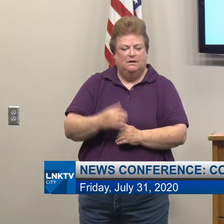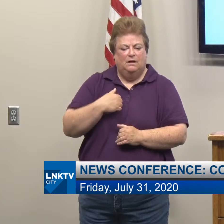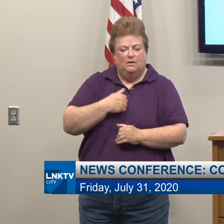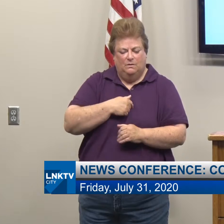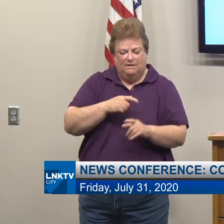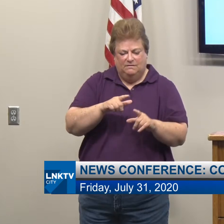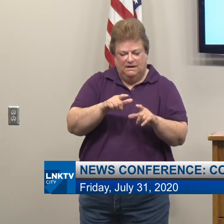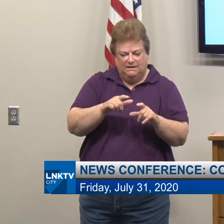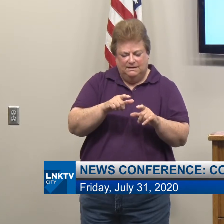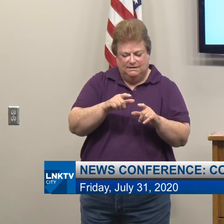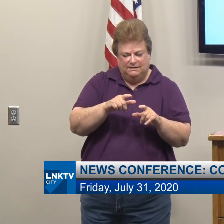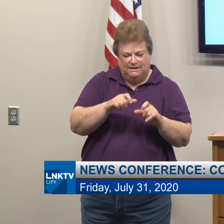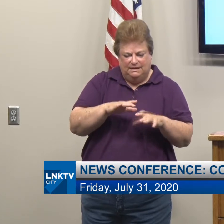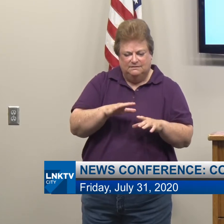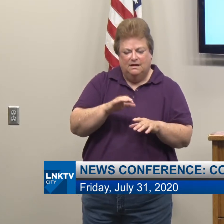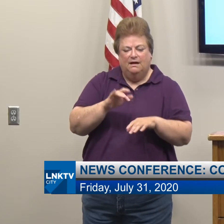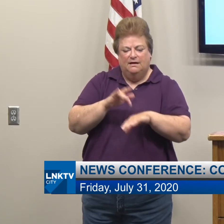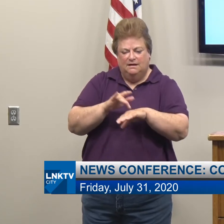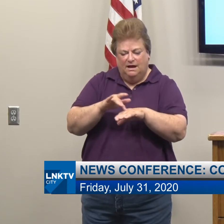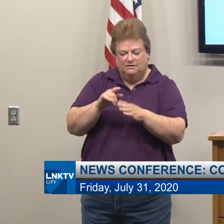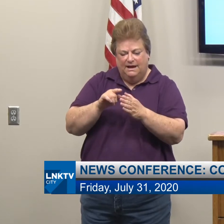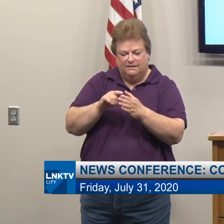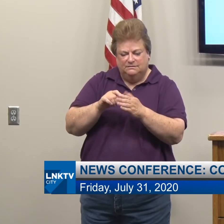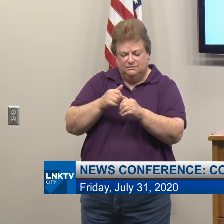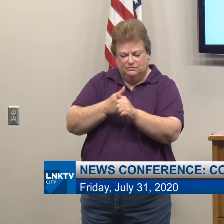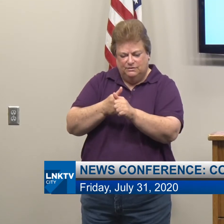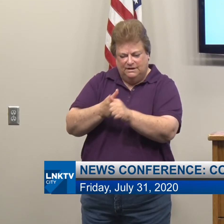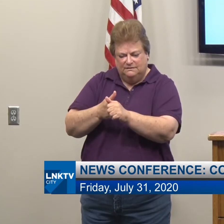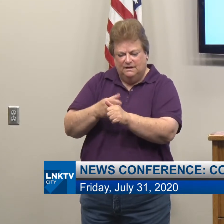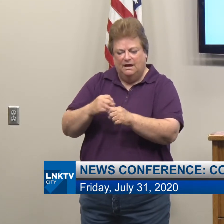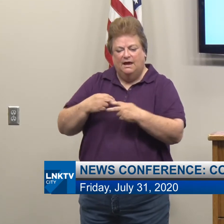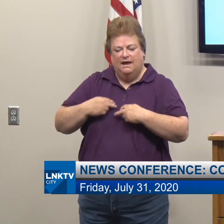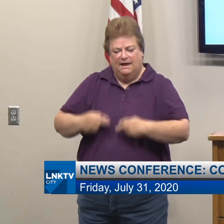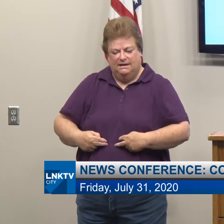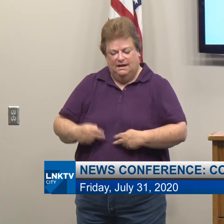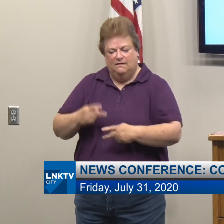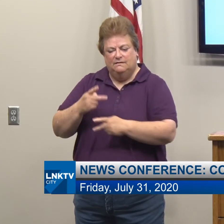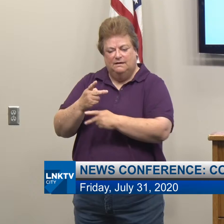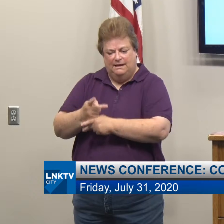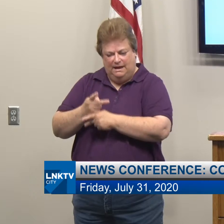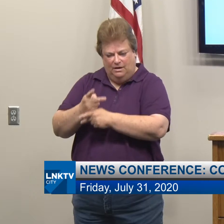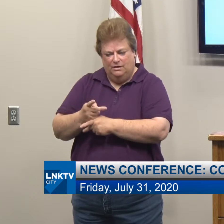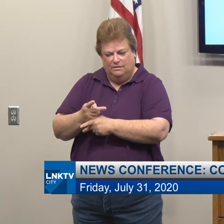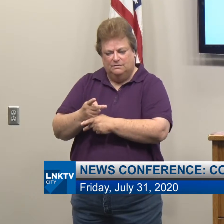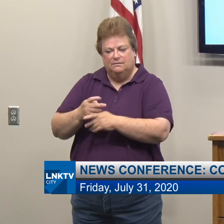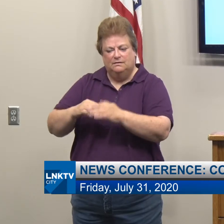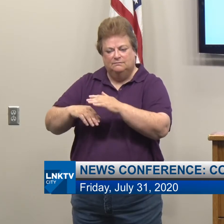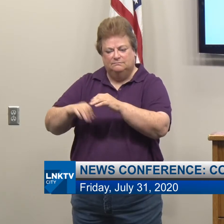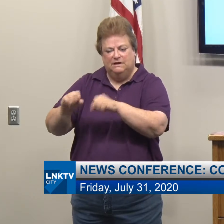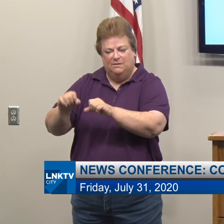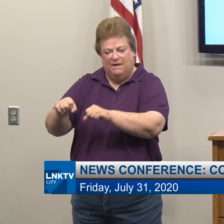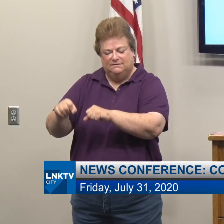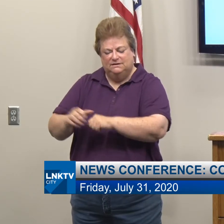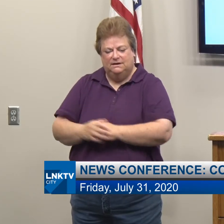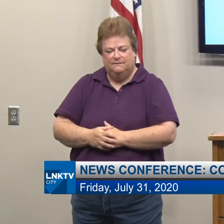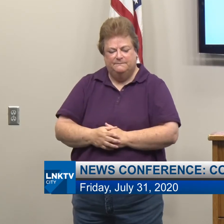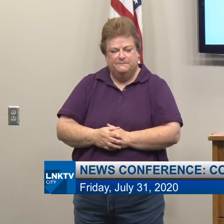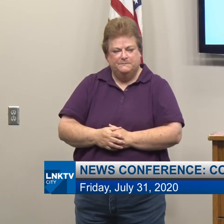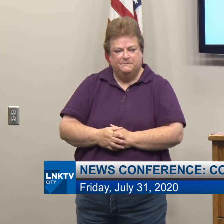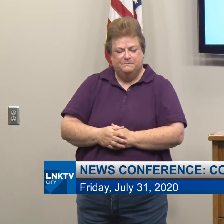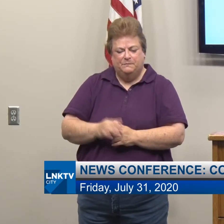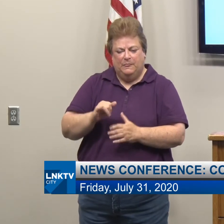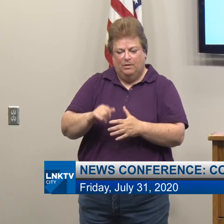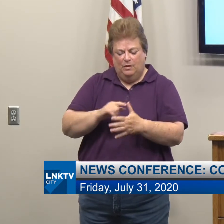testing, contact tracing, and healthcare system capacity. These measures